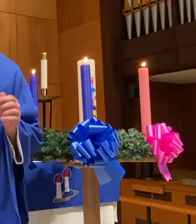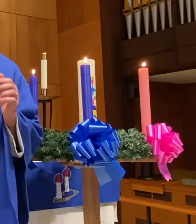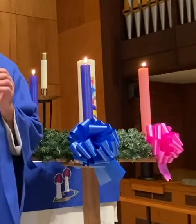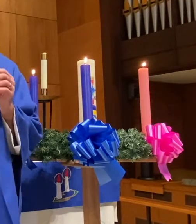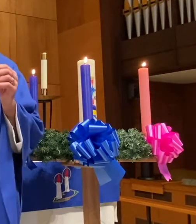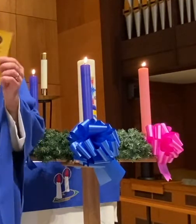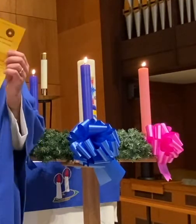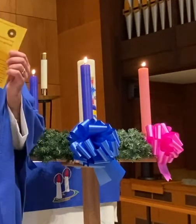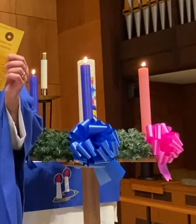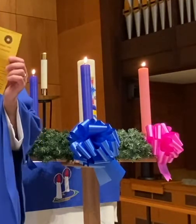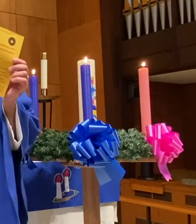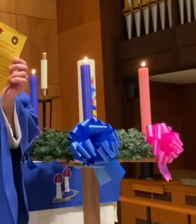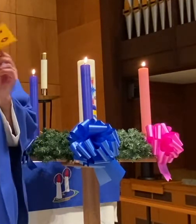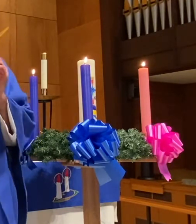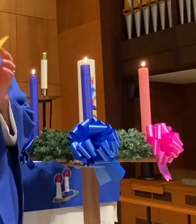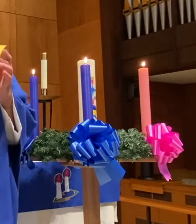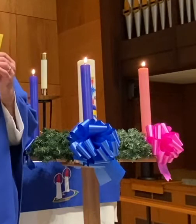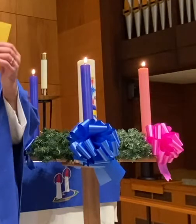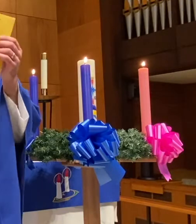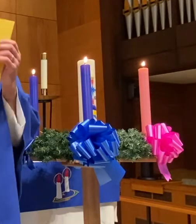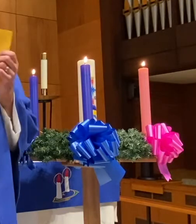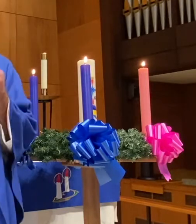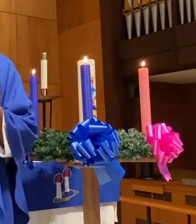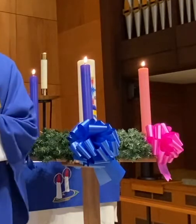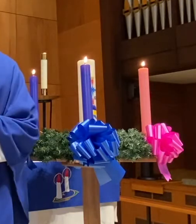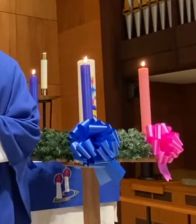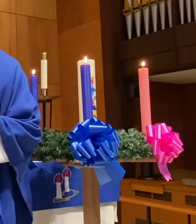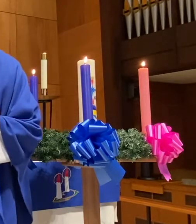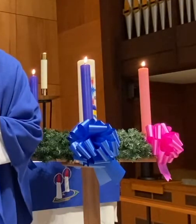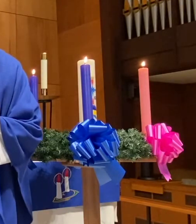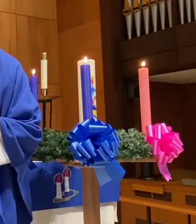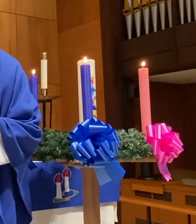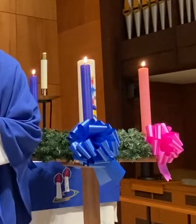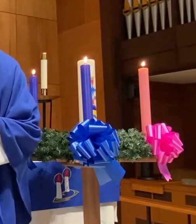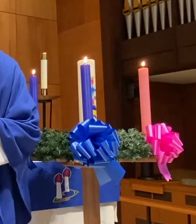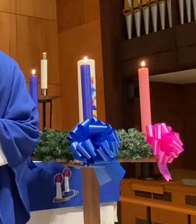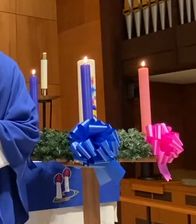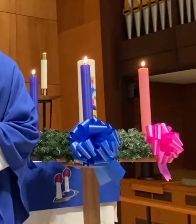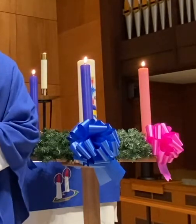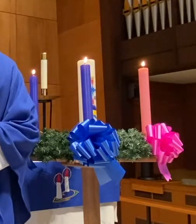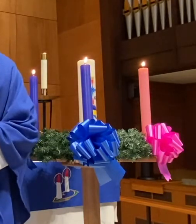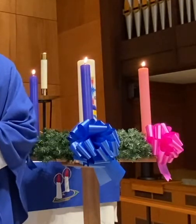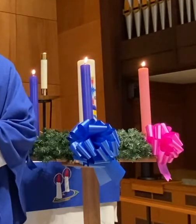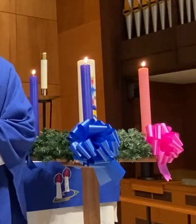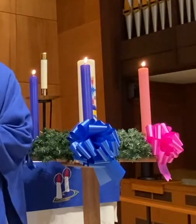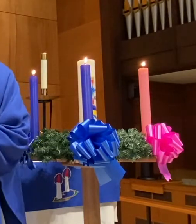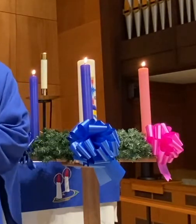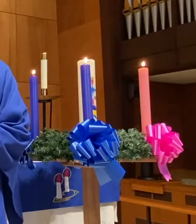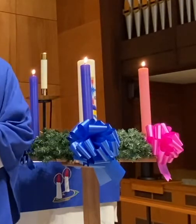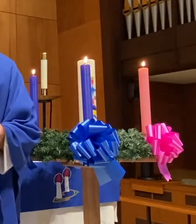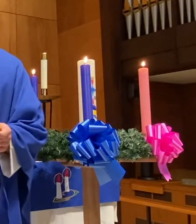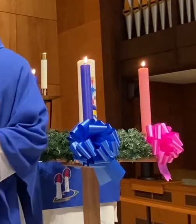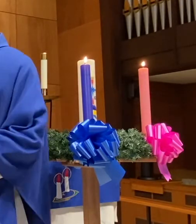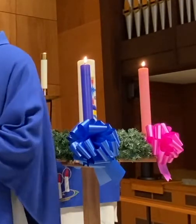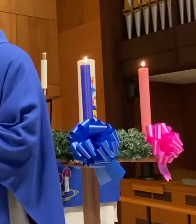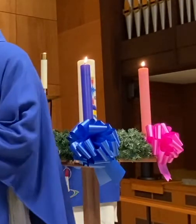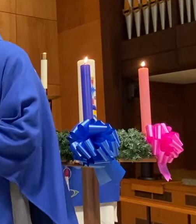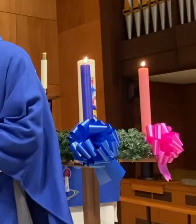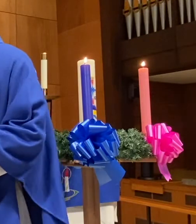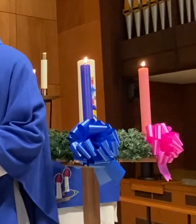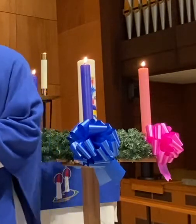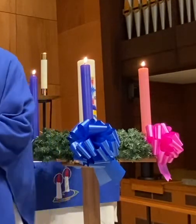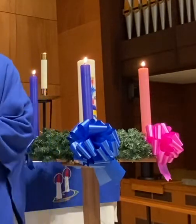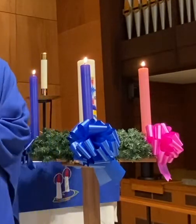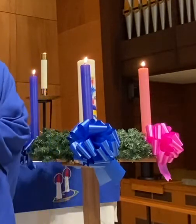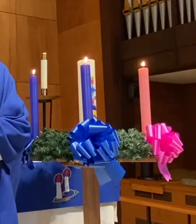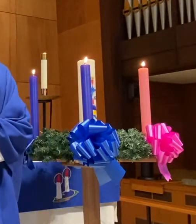Sundays next week. So please come in, then we'll be sure to recognize all the special donations during our Christmas celebration.